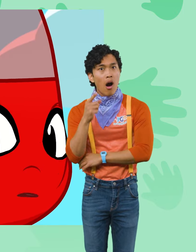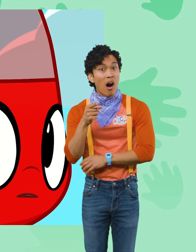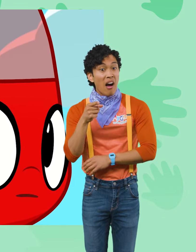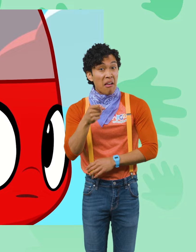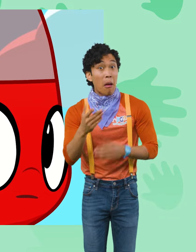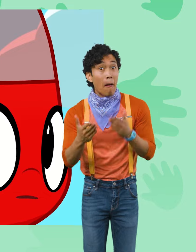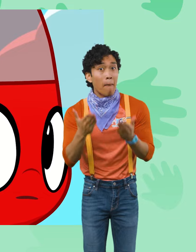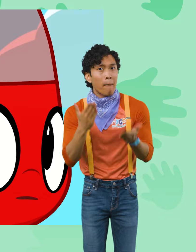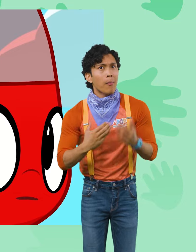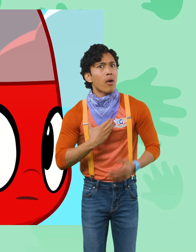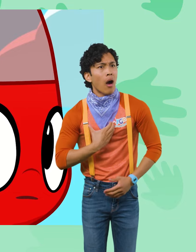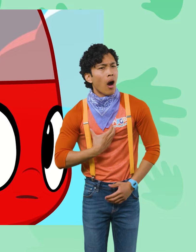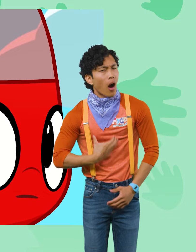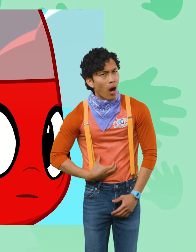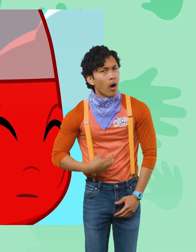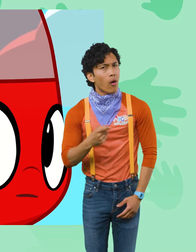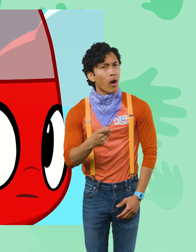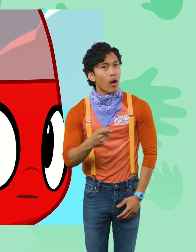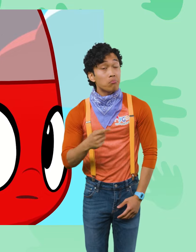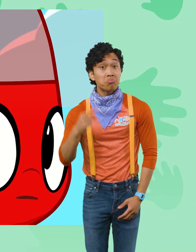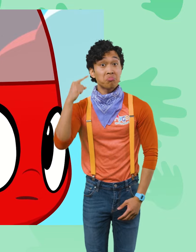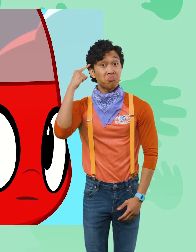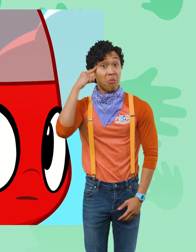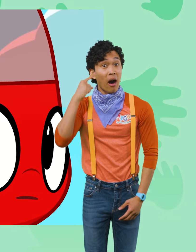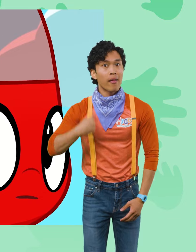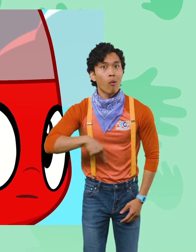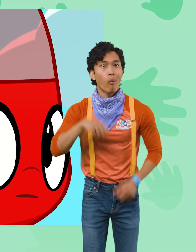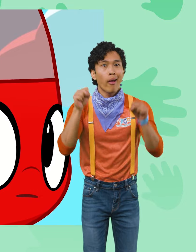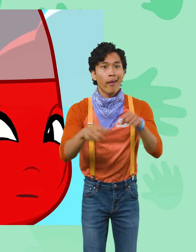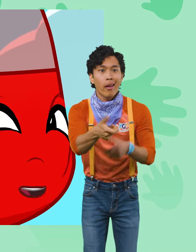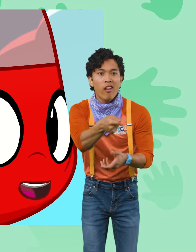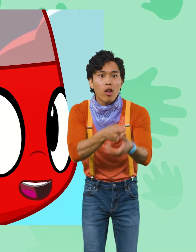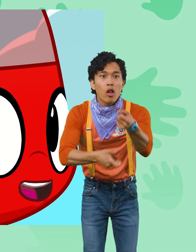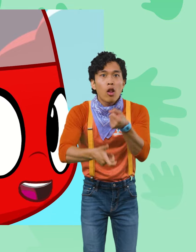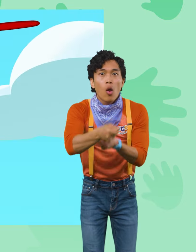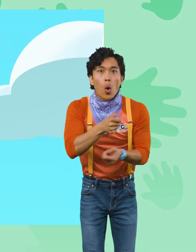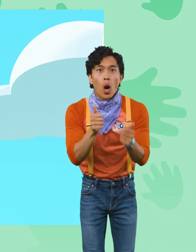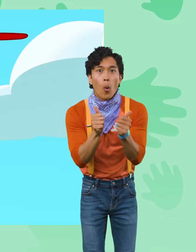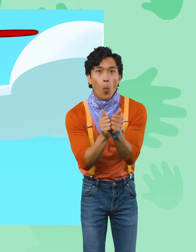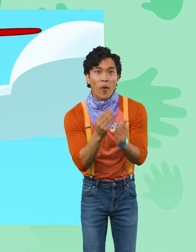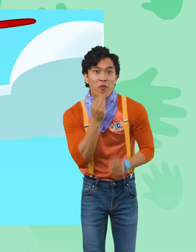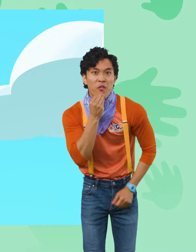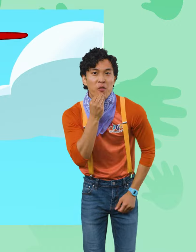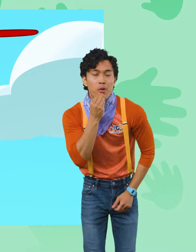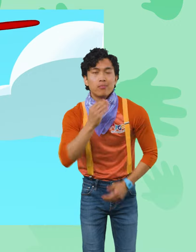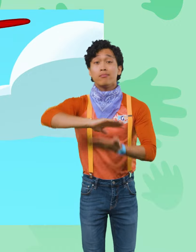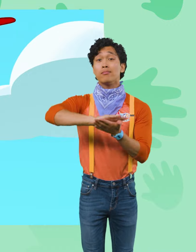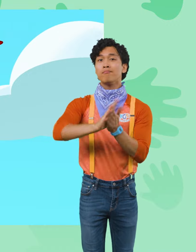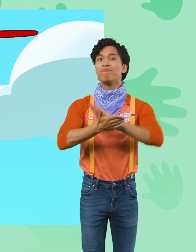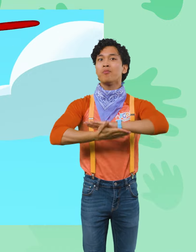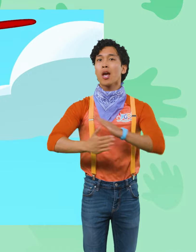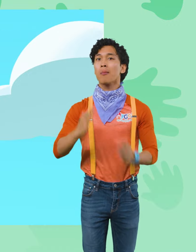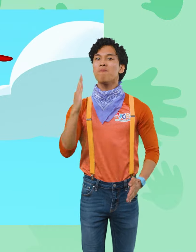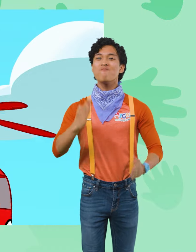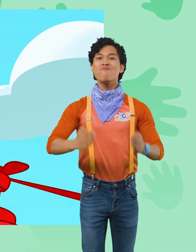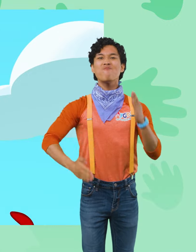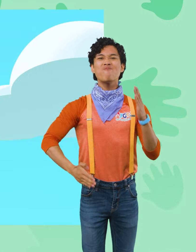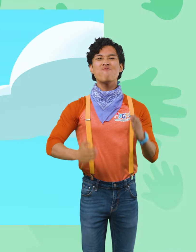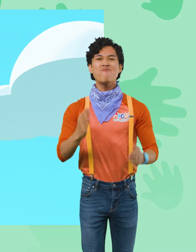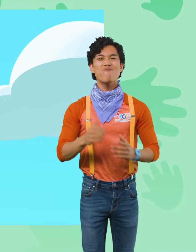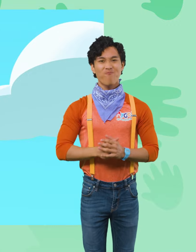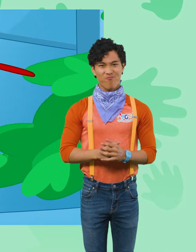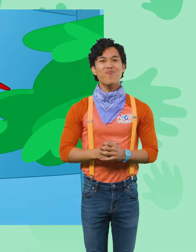It must be hungry. I think we can lure it with a snack. Morph into a robot.